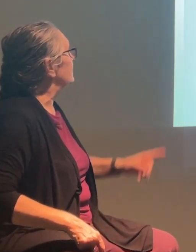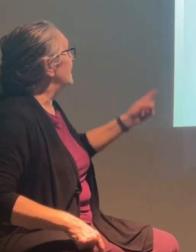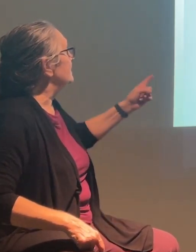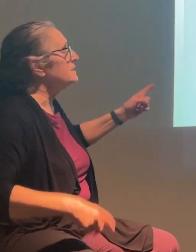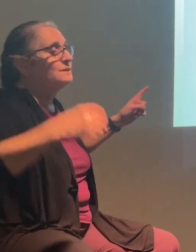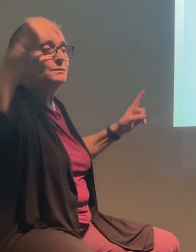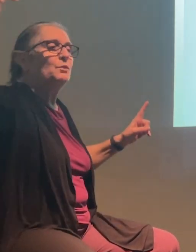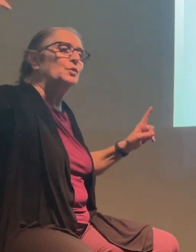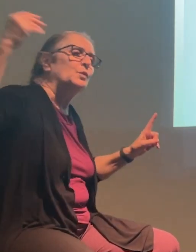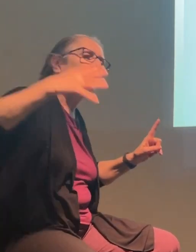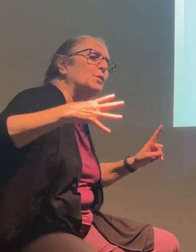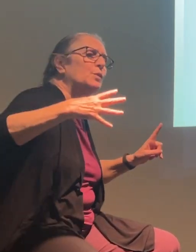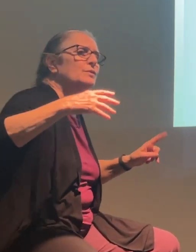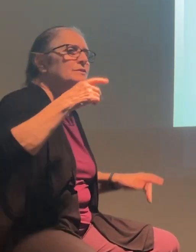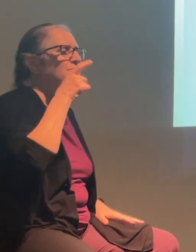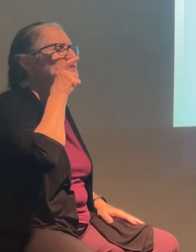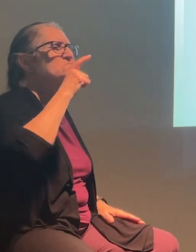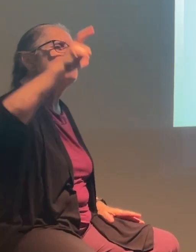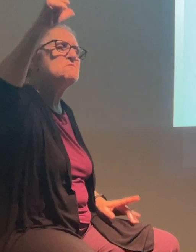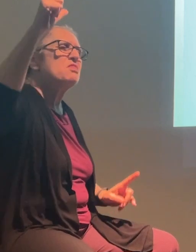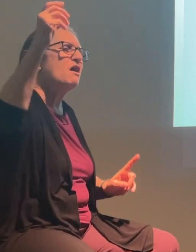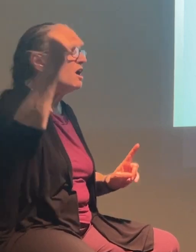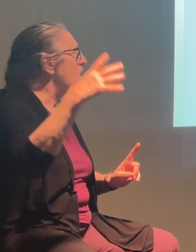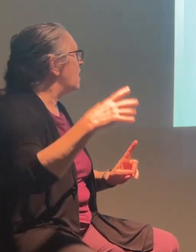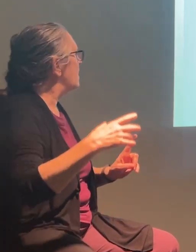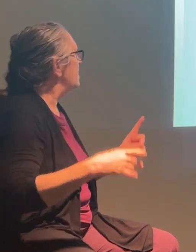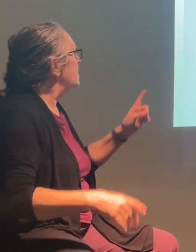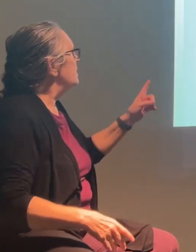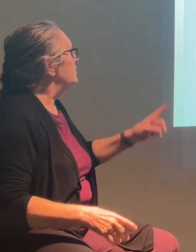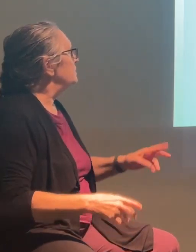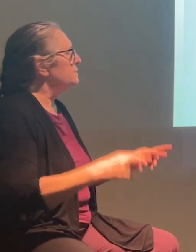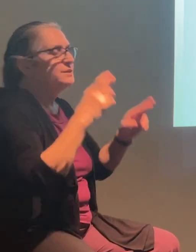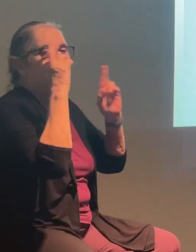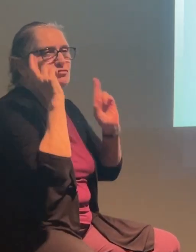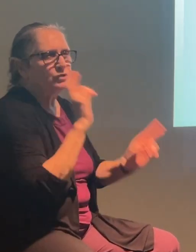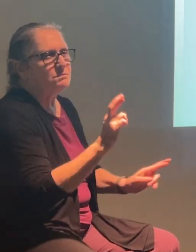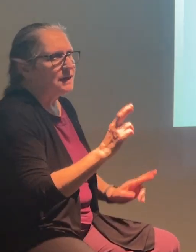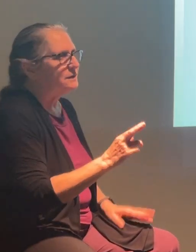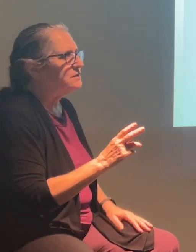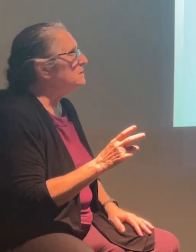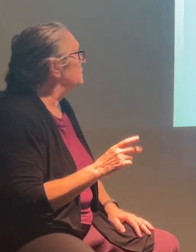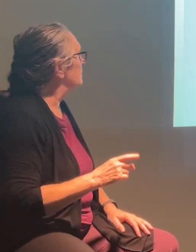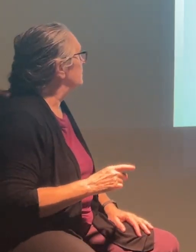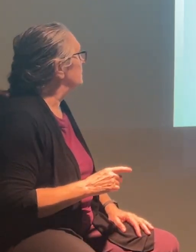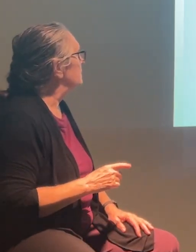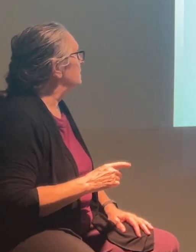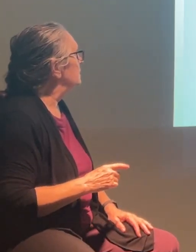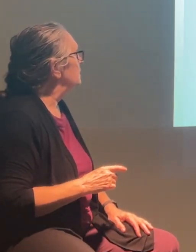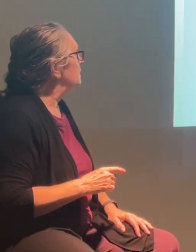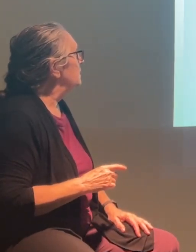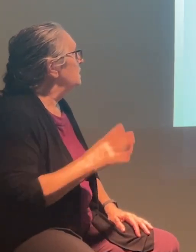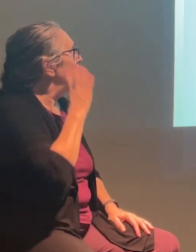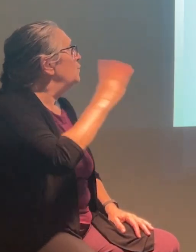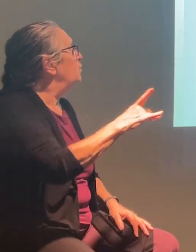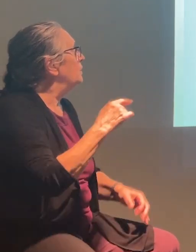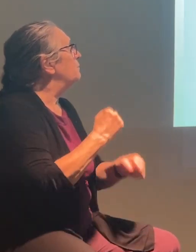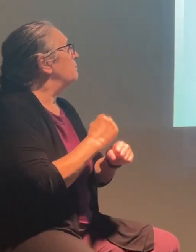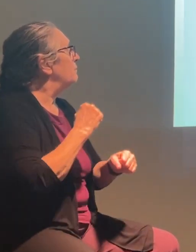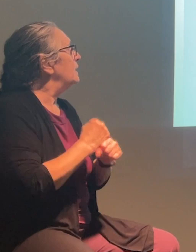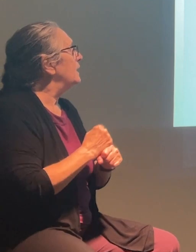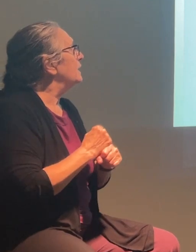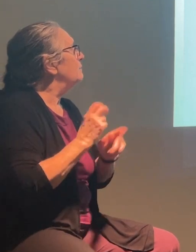really is gorgeous. And you could see the respect of Rodin to Balzac when he basically refers, you're going to make people understand